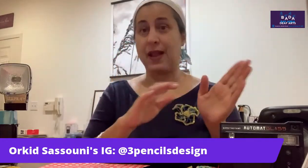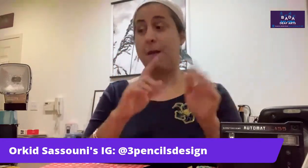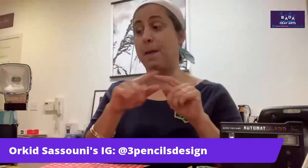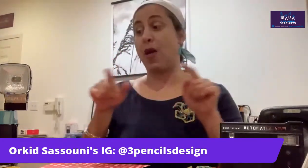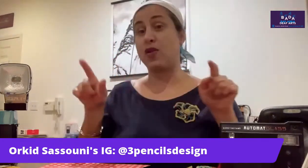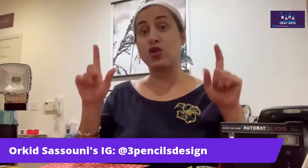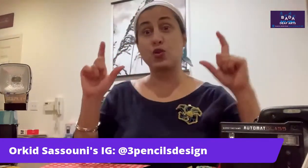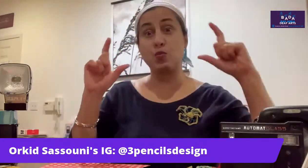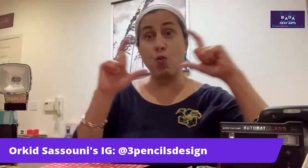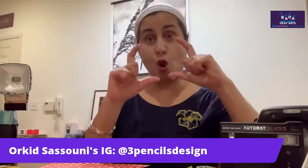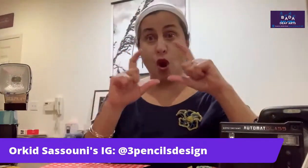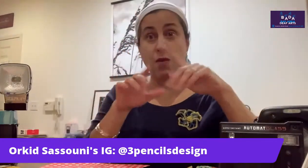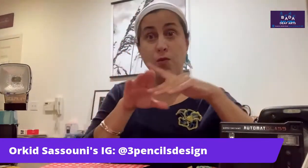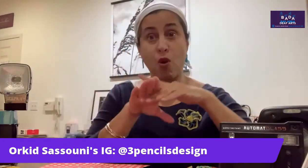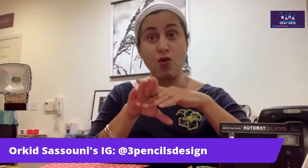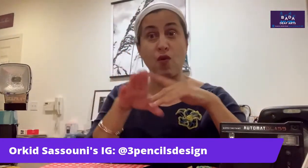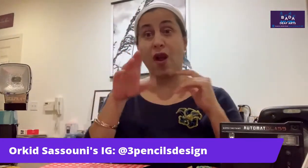in the exhibit are larger scale.